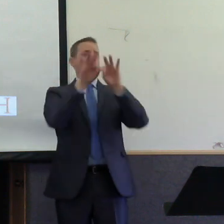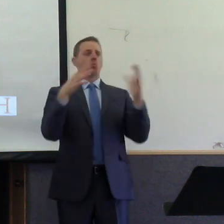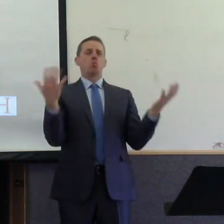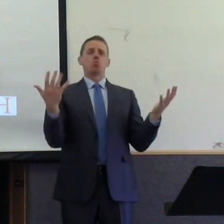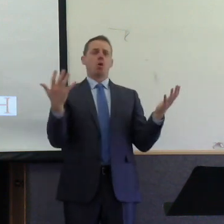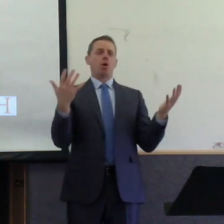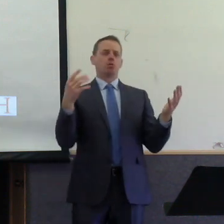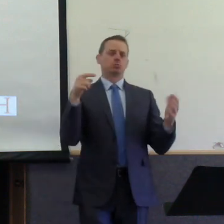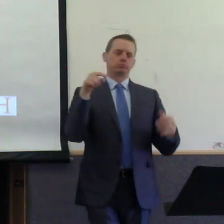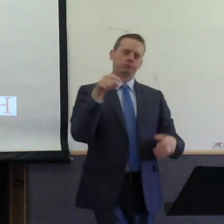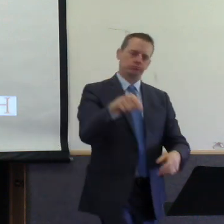Right.